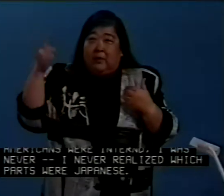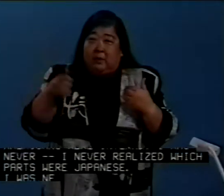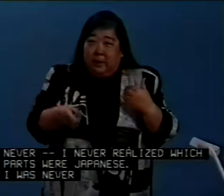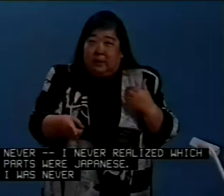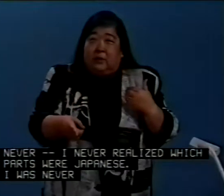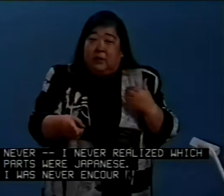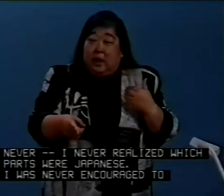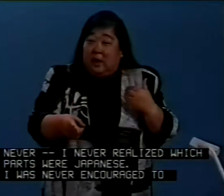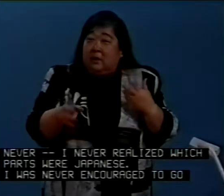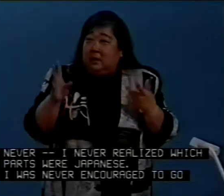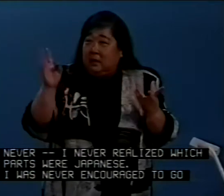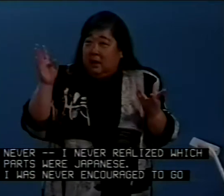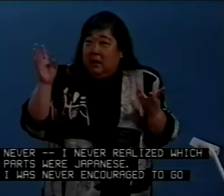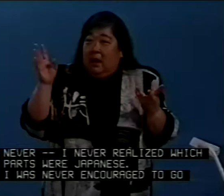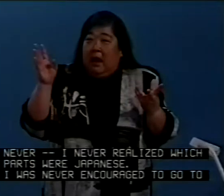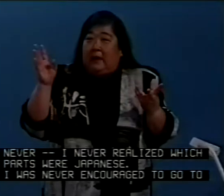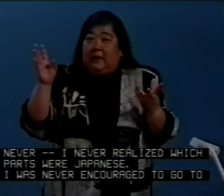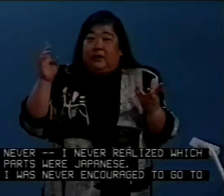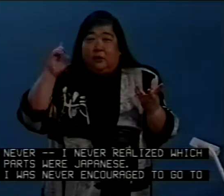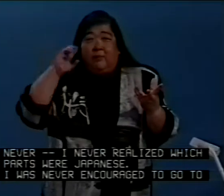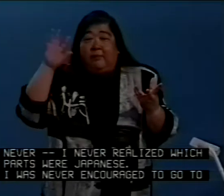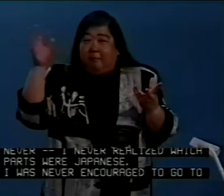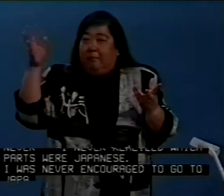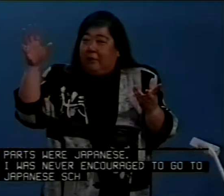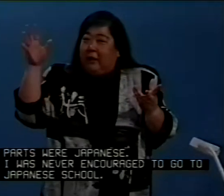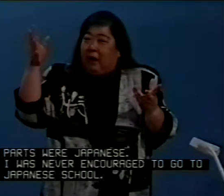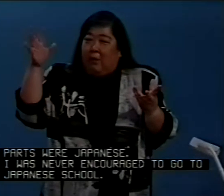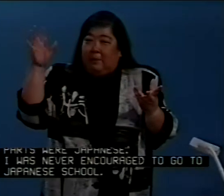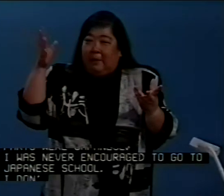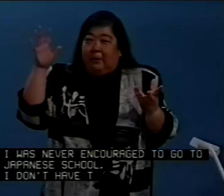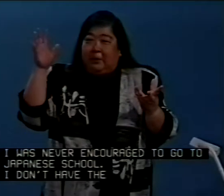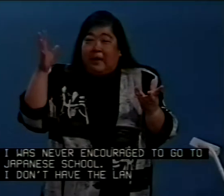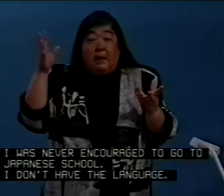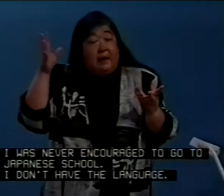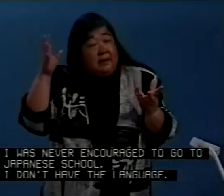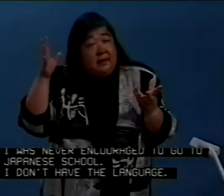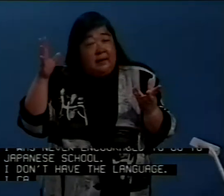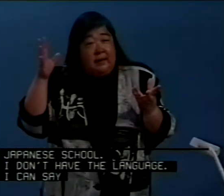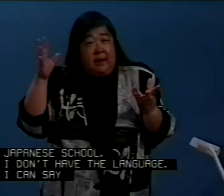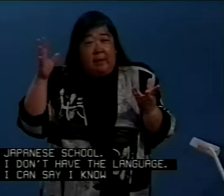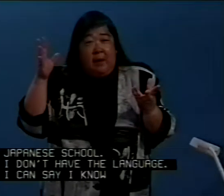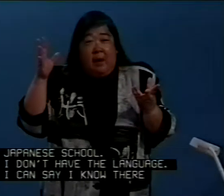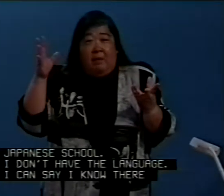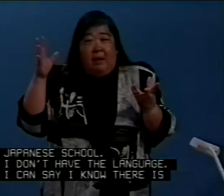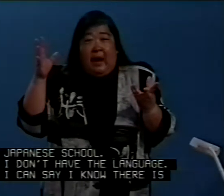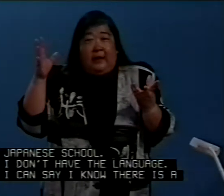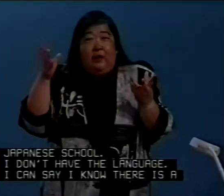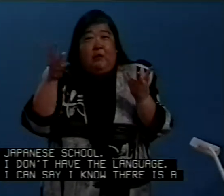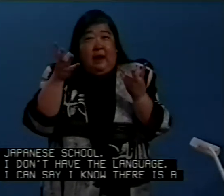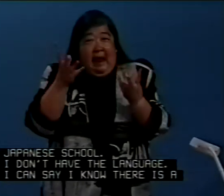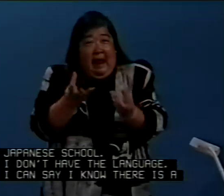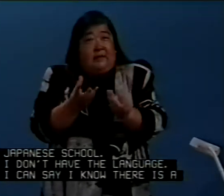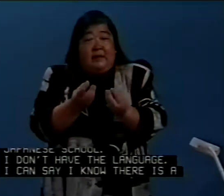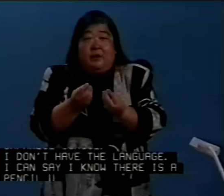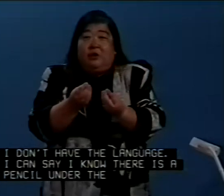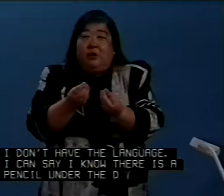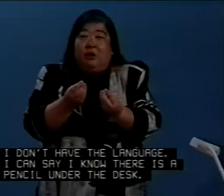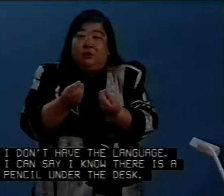a pencil under the desk. I can sort of figure out what people are saying by listening to them. But I don't have as much of the culture as I